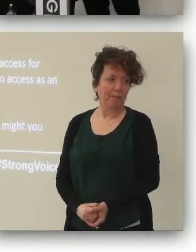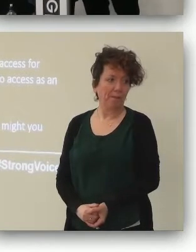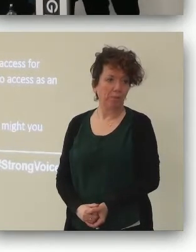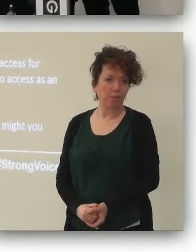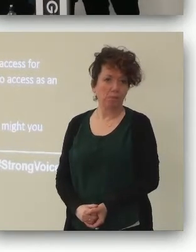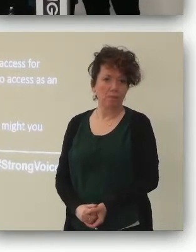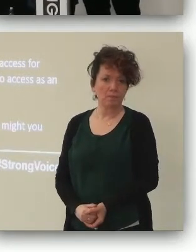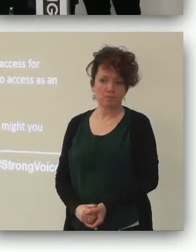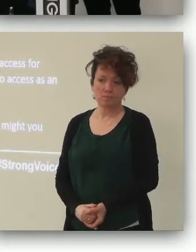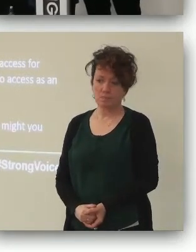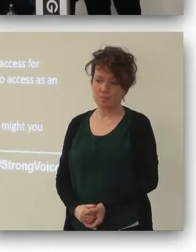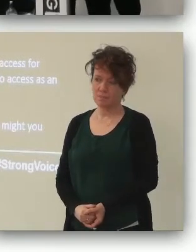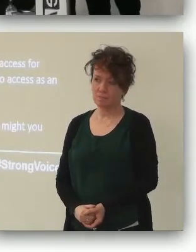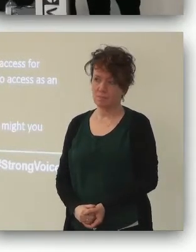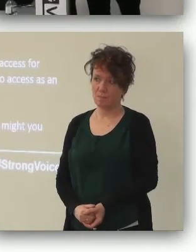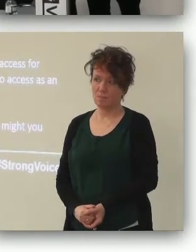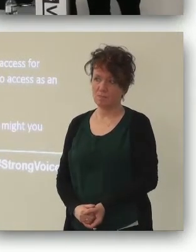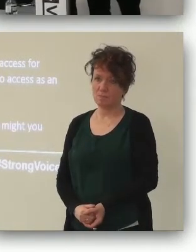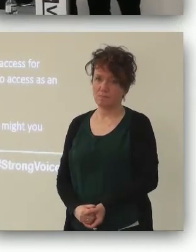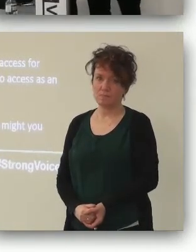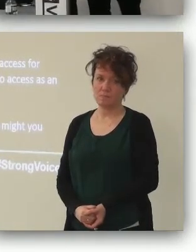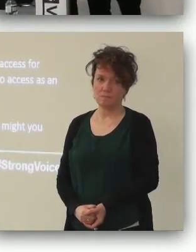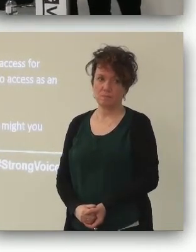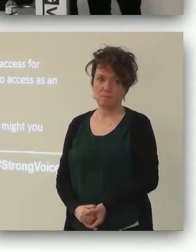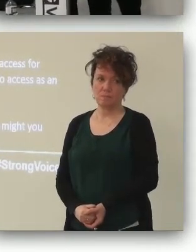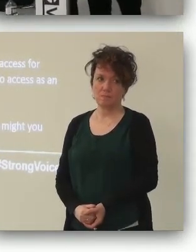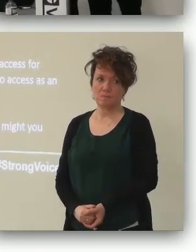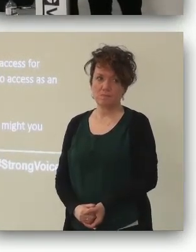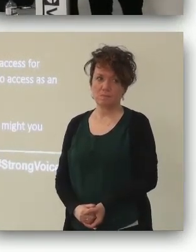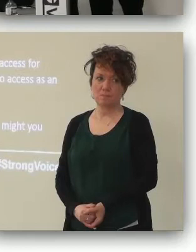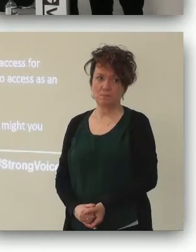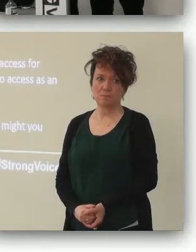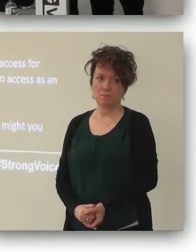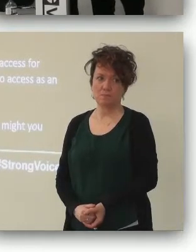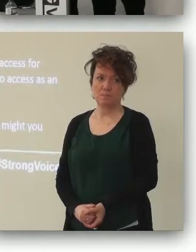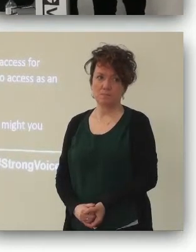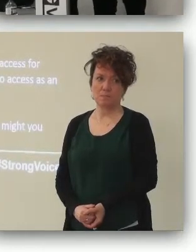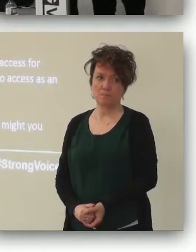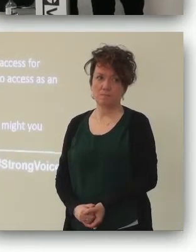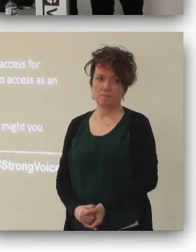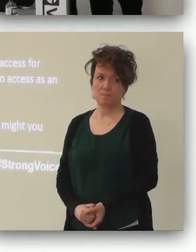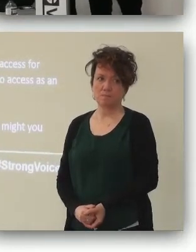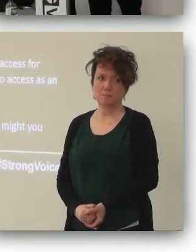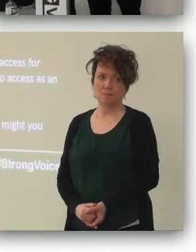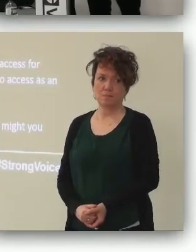And you can, I think we're handing out case studies. Have we got case studies handing out? Excellent, fantastic.